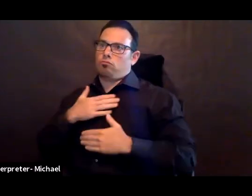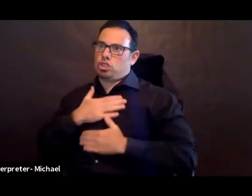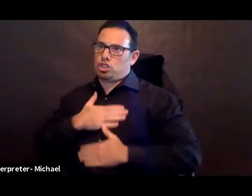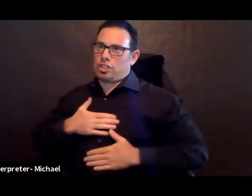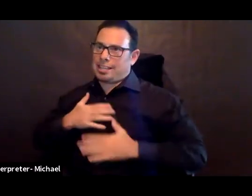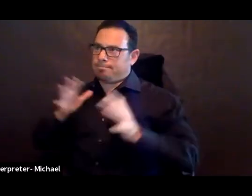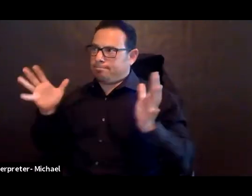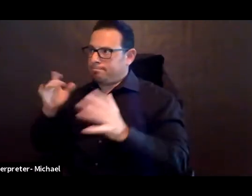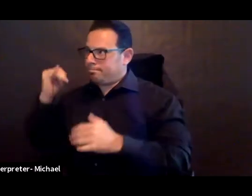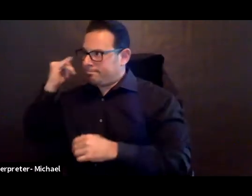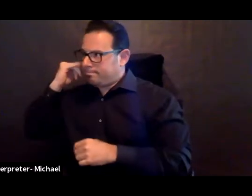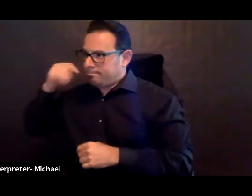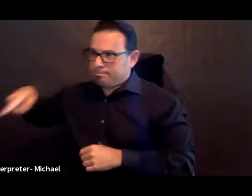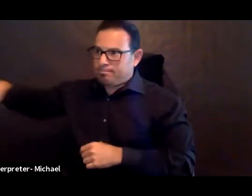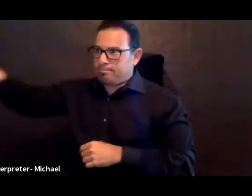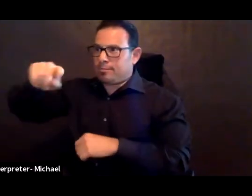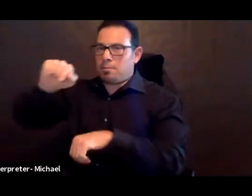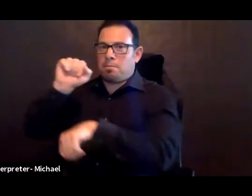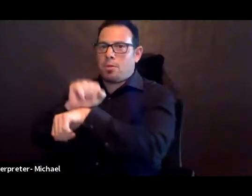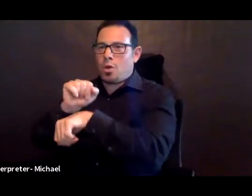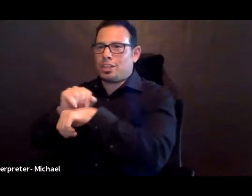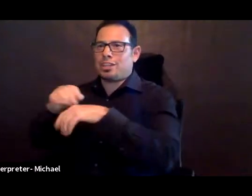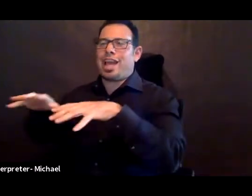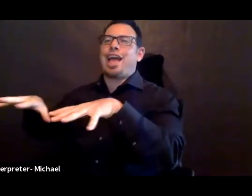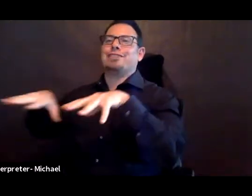little bit. I don't know if you can hear me, but